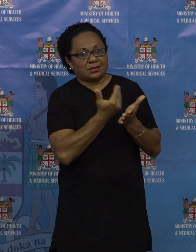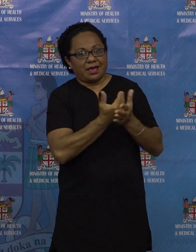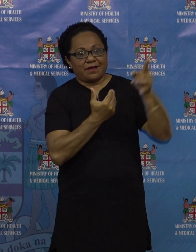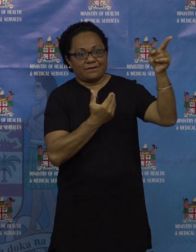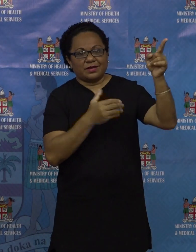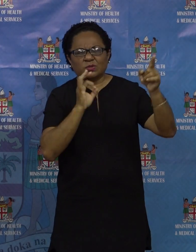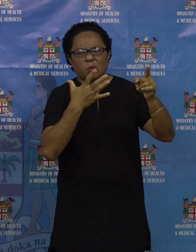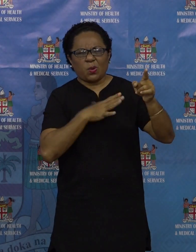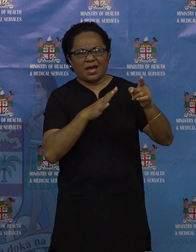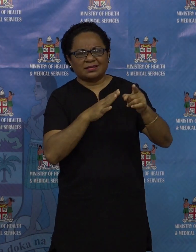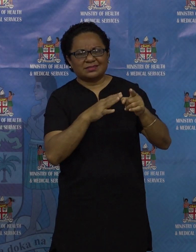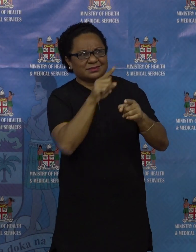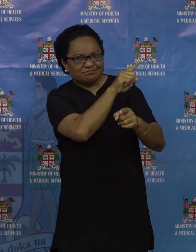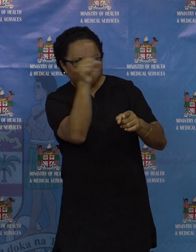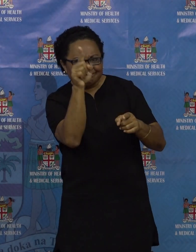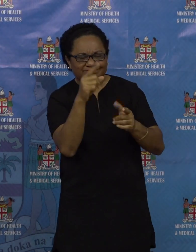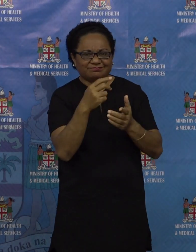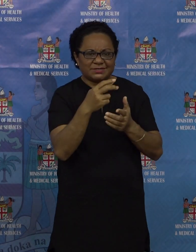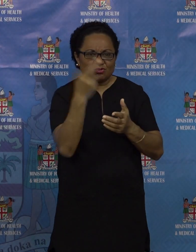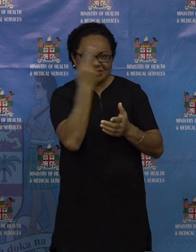in putting everyone in these regions at risk.